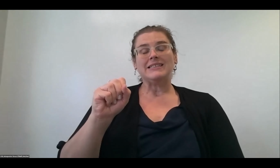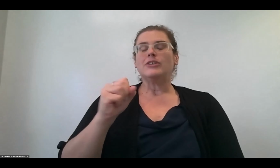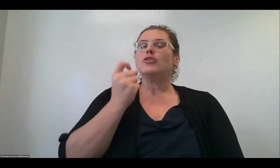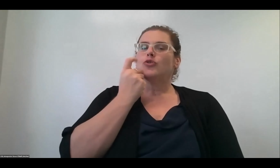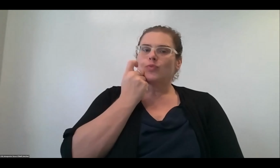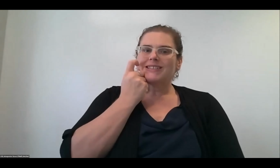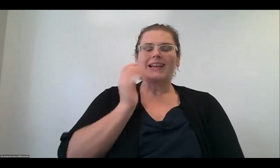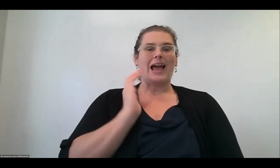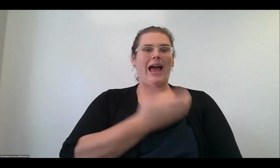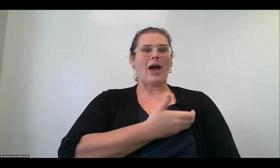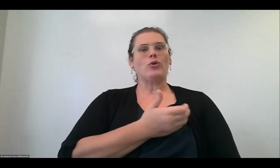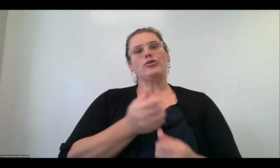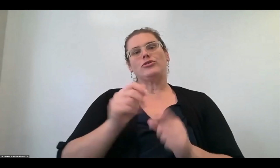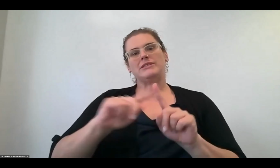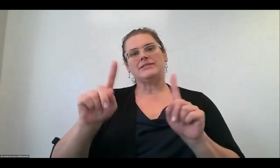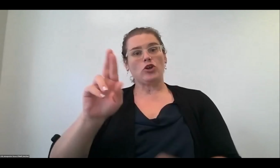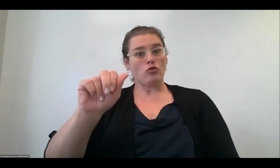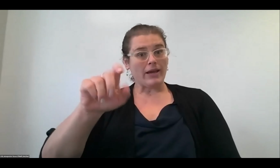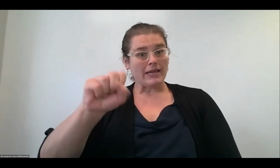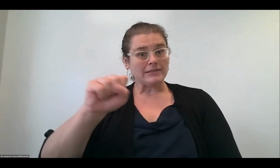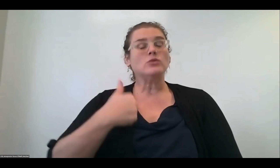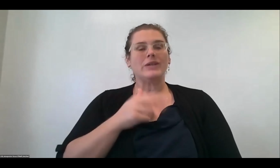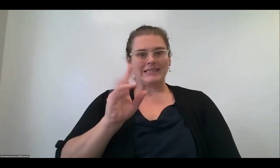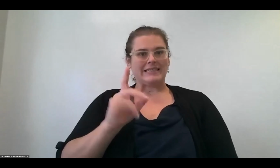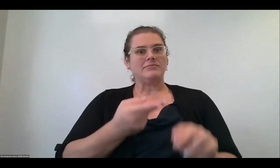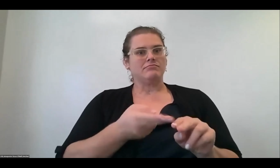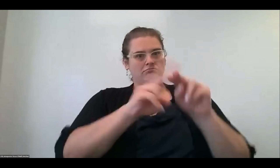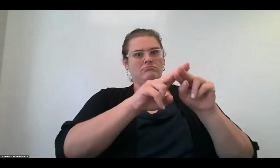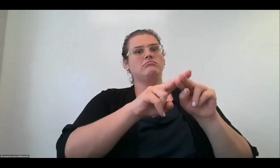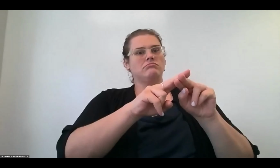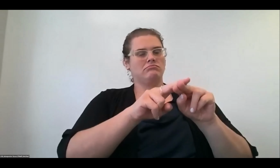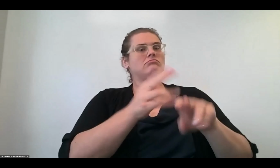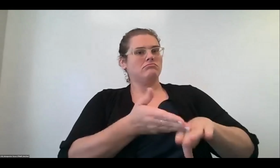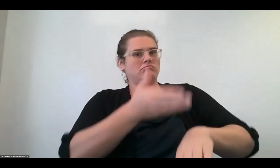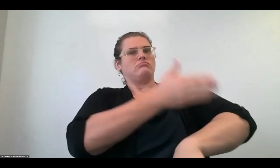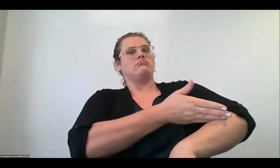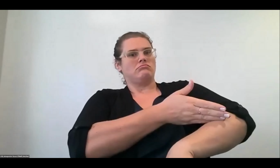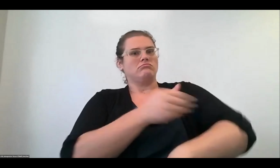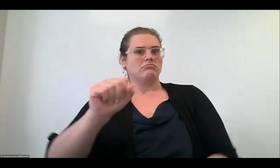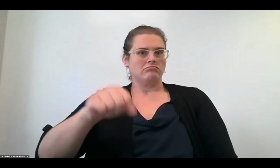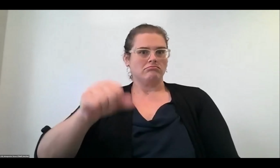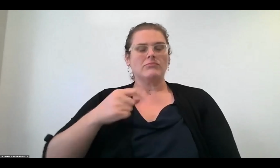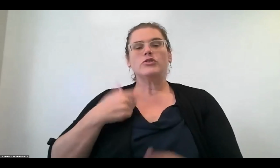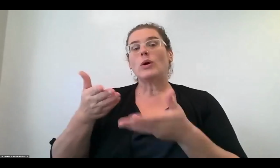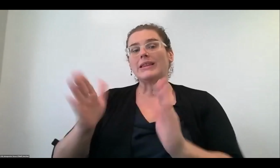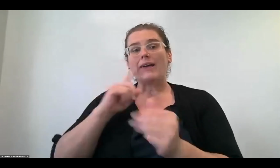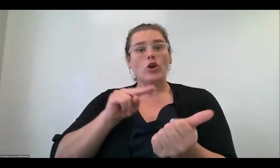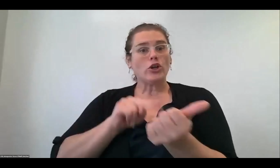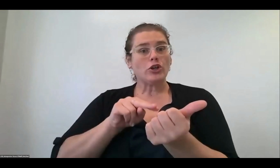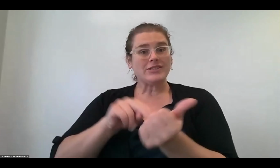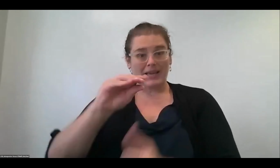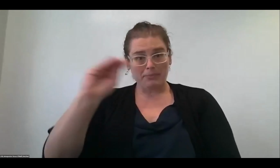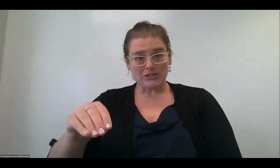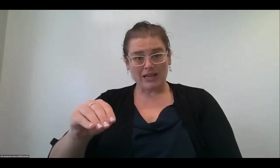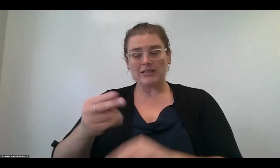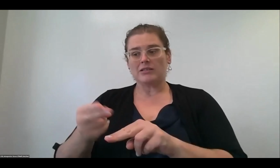enhanced some of our rates to allow for an increase for the nursing, the rates paid for